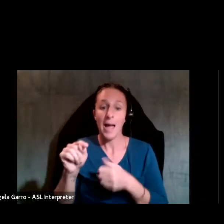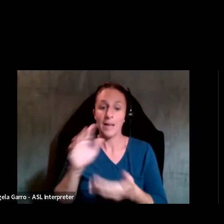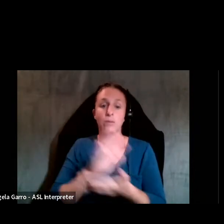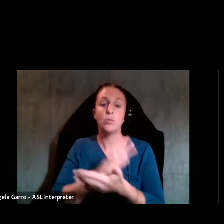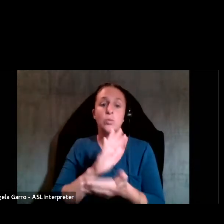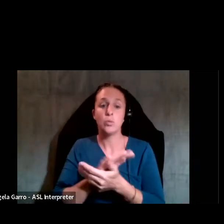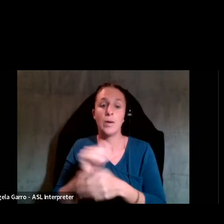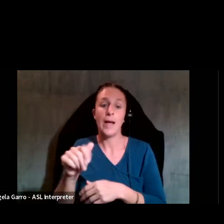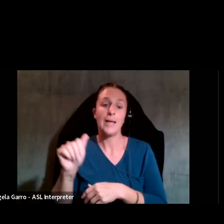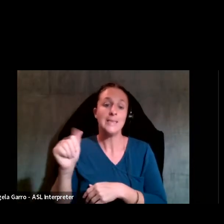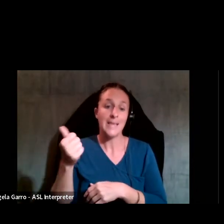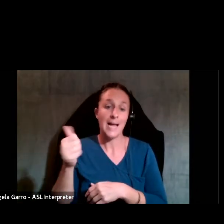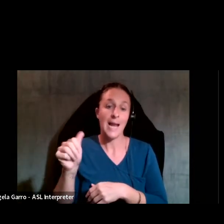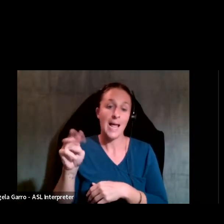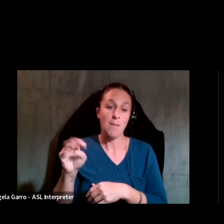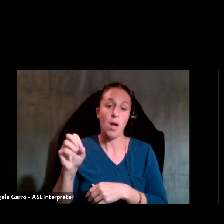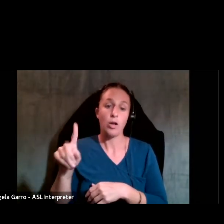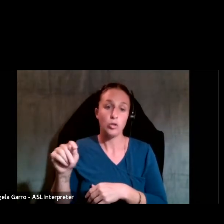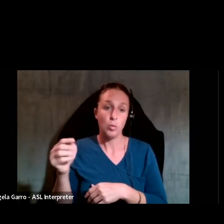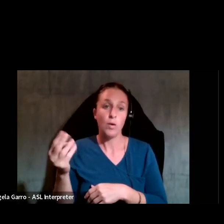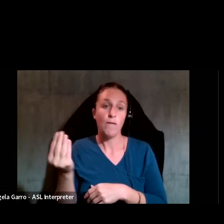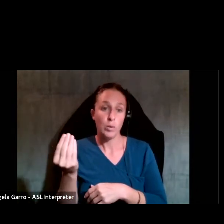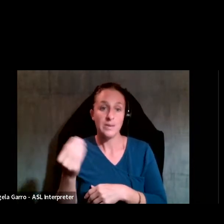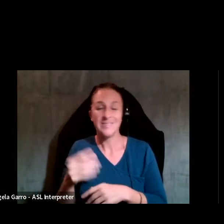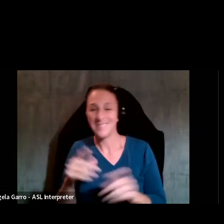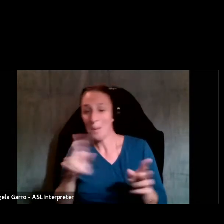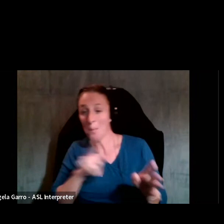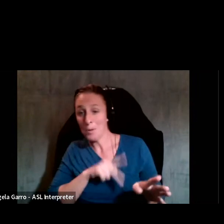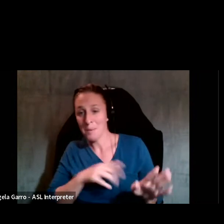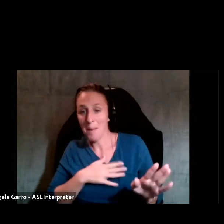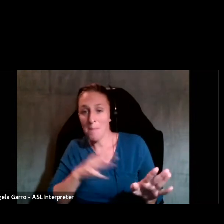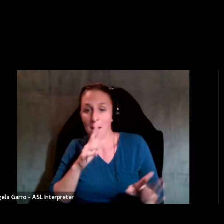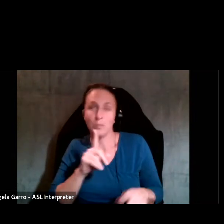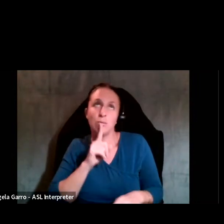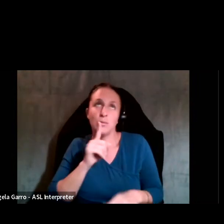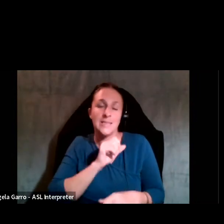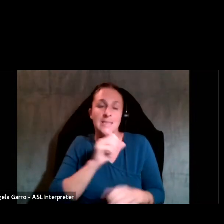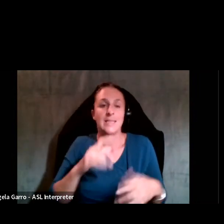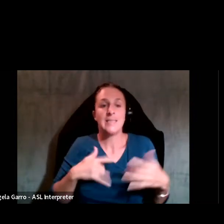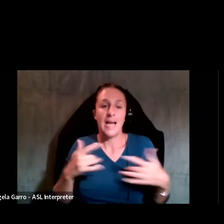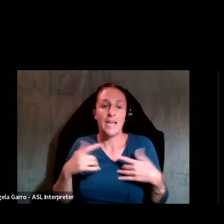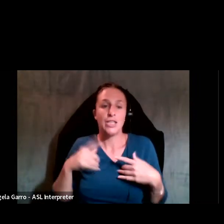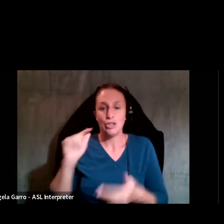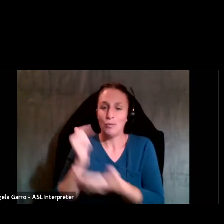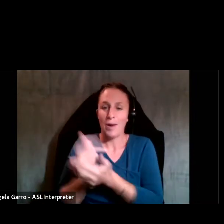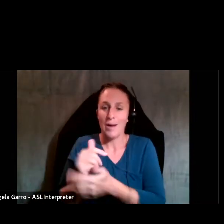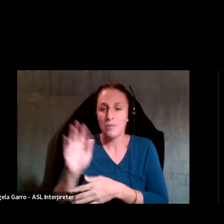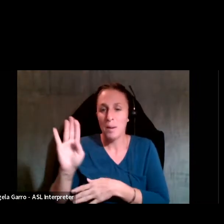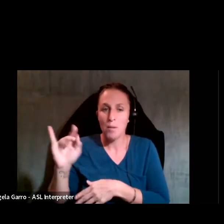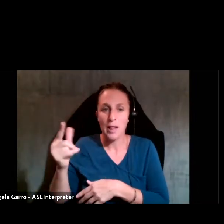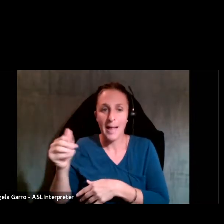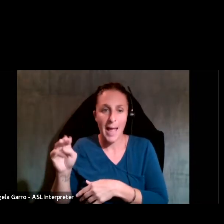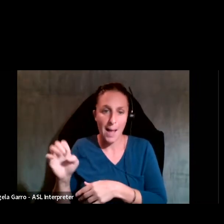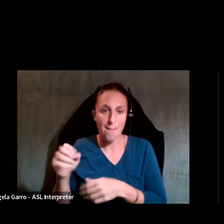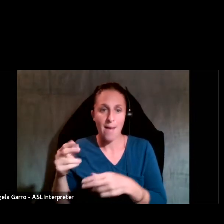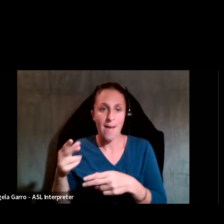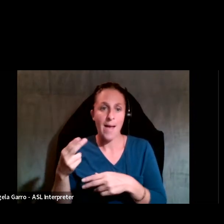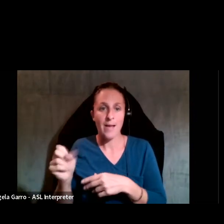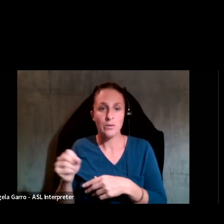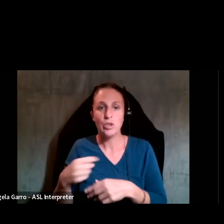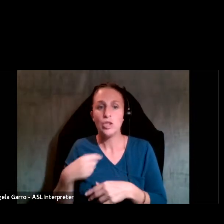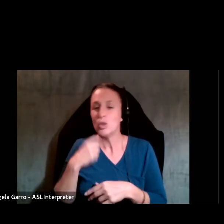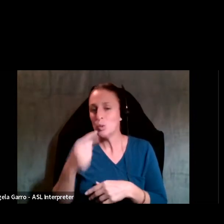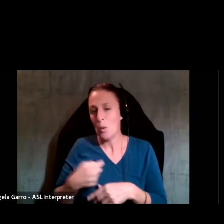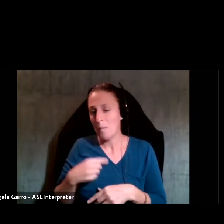at 10 a.m. on October 14th. On a personal note, my mom's super excited. She graduated from Burlingame High. She instructed me I'm not allowed to say the